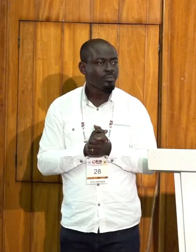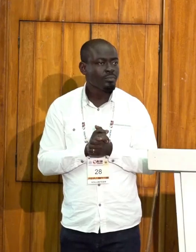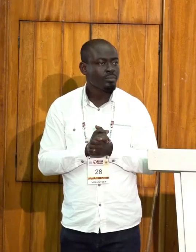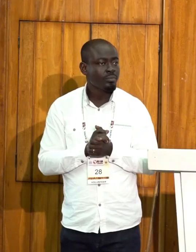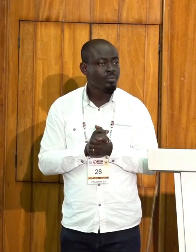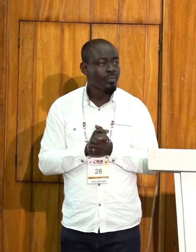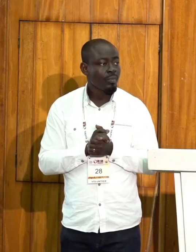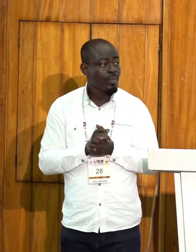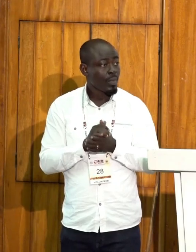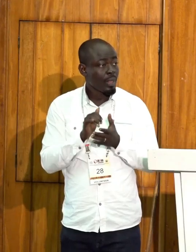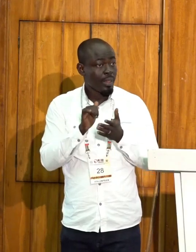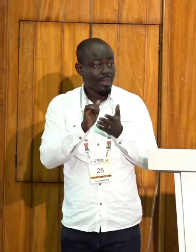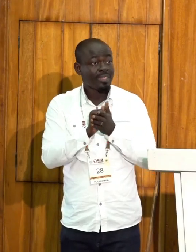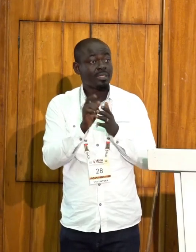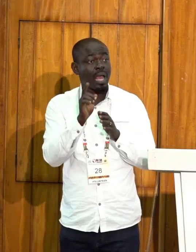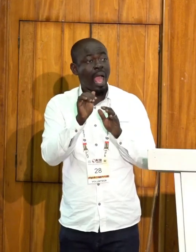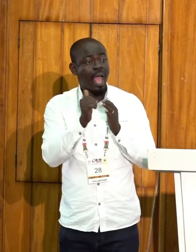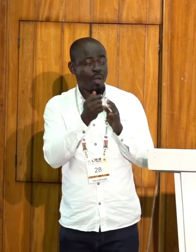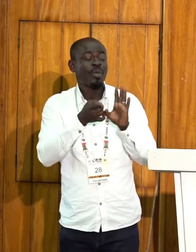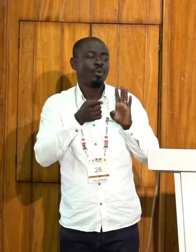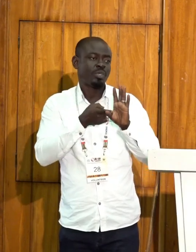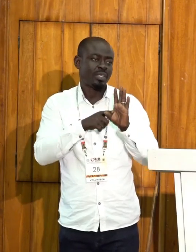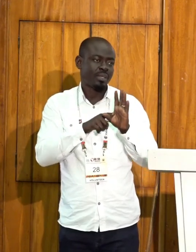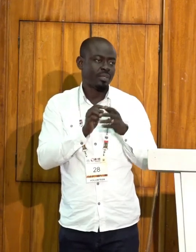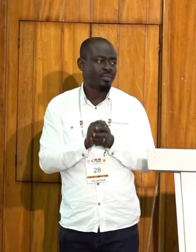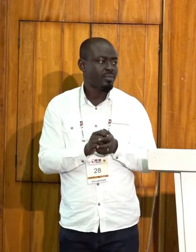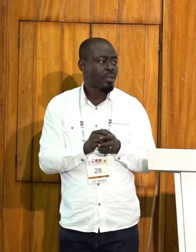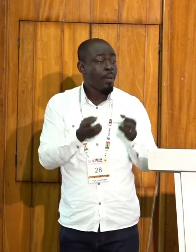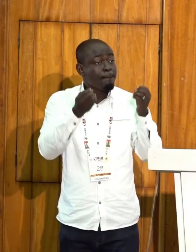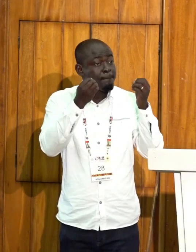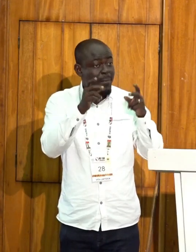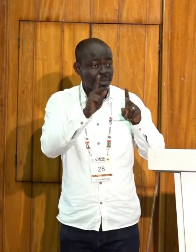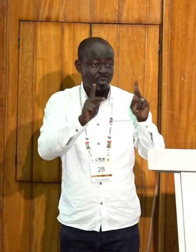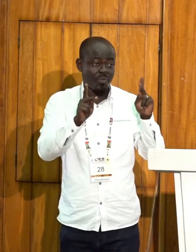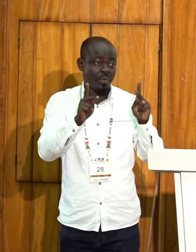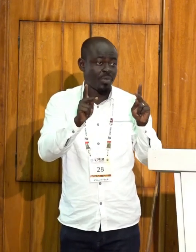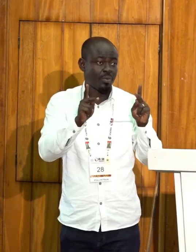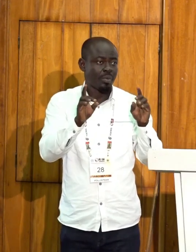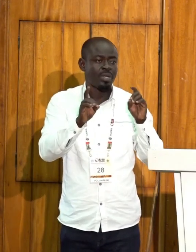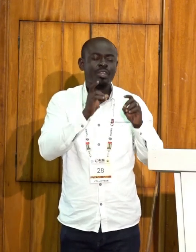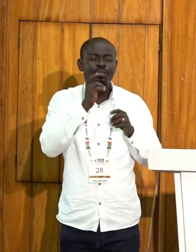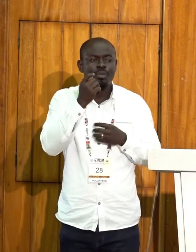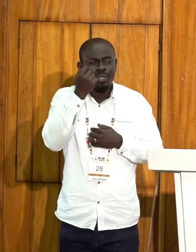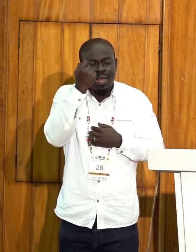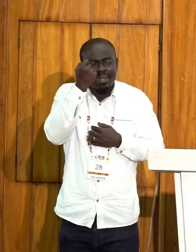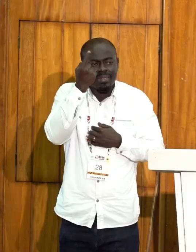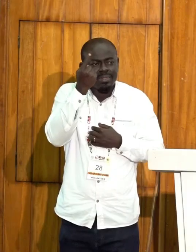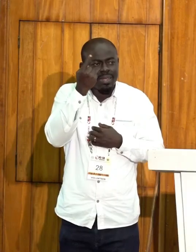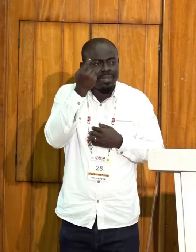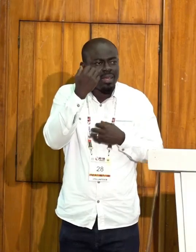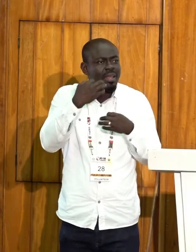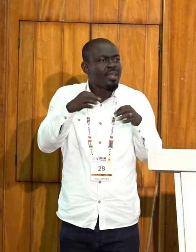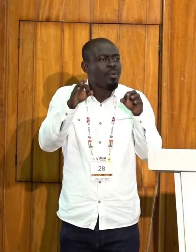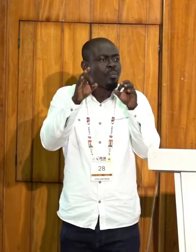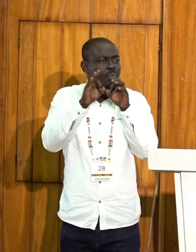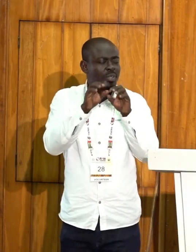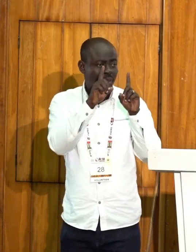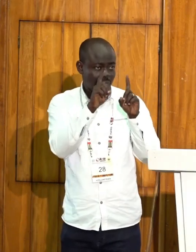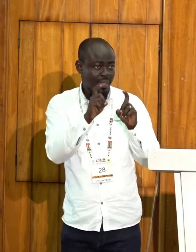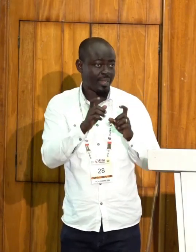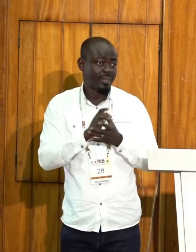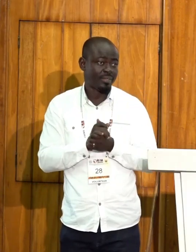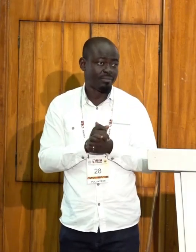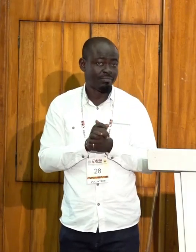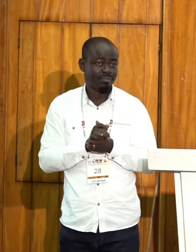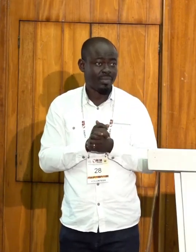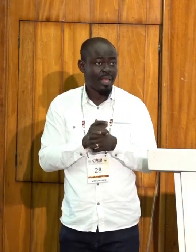And this is where it all started. A lot of our people did not understand the importance of lab services. So even when